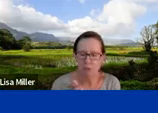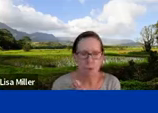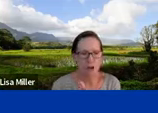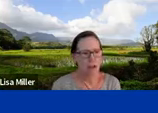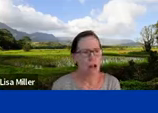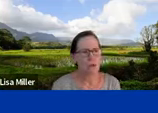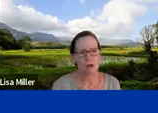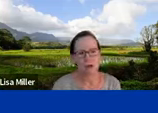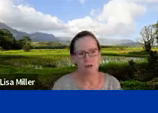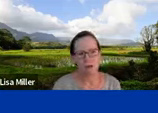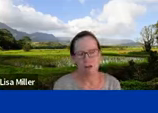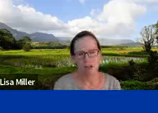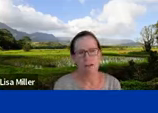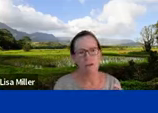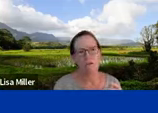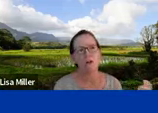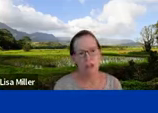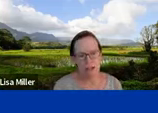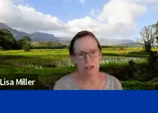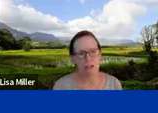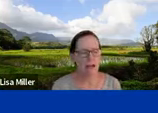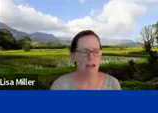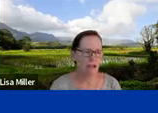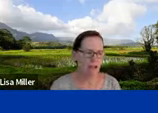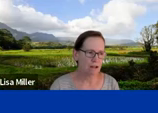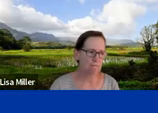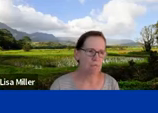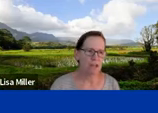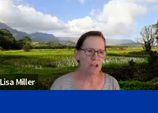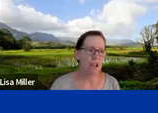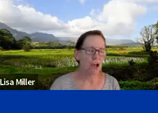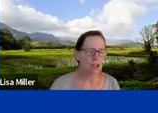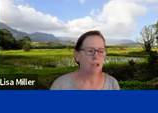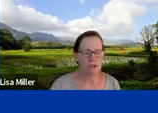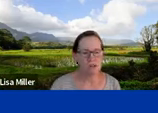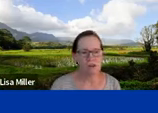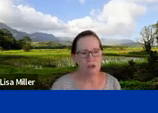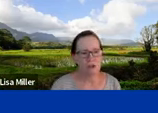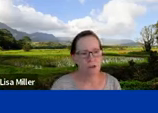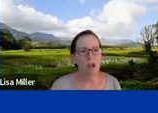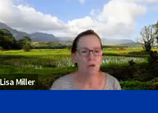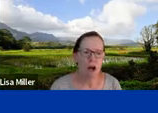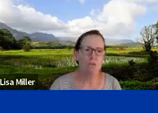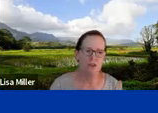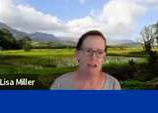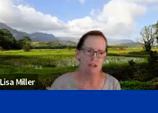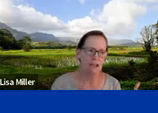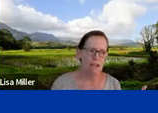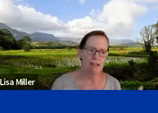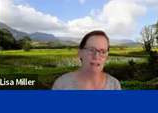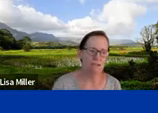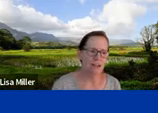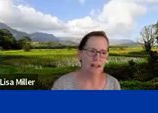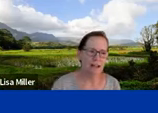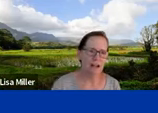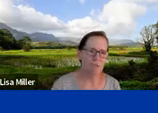library is important, but also, you know, getting the universities and the colleges to go along with this, that this